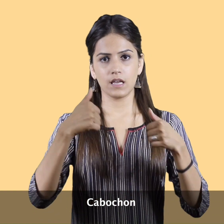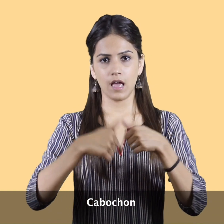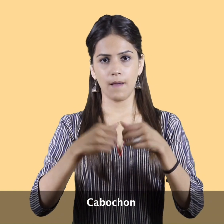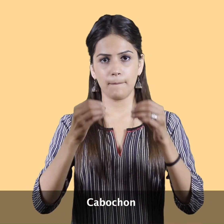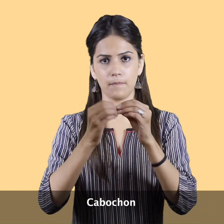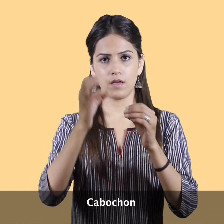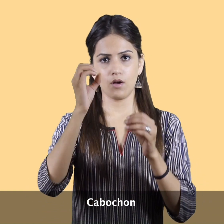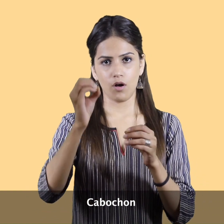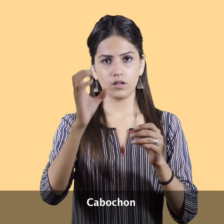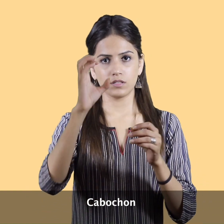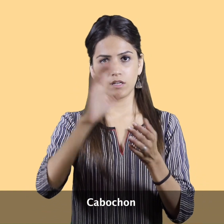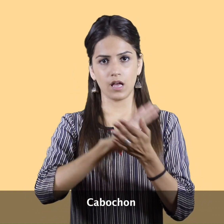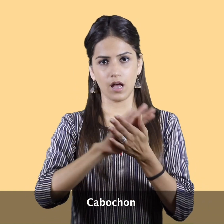Cabochon.